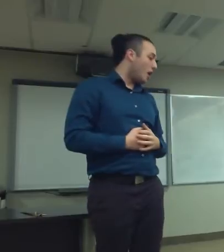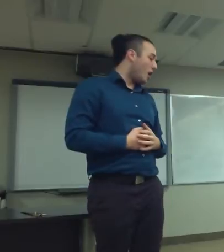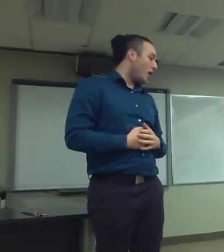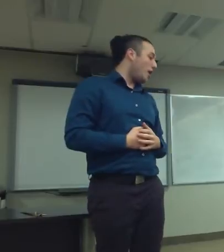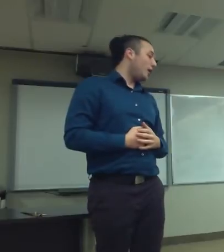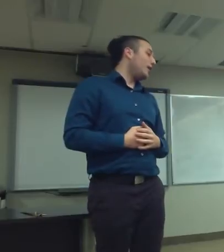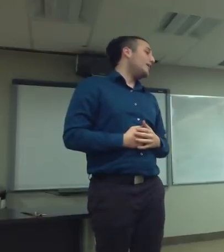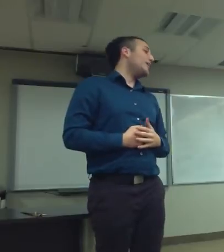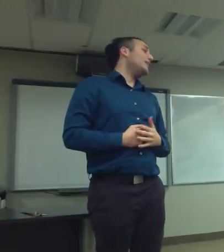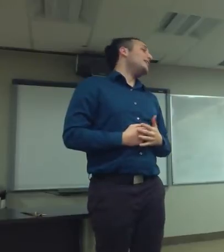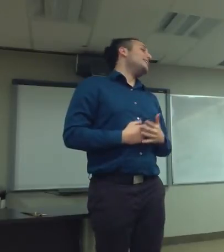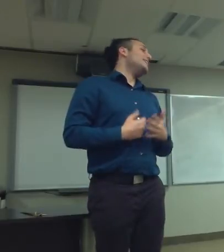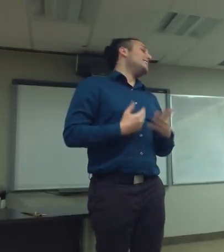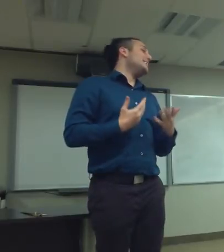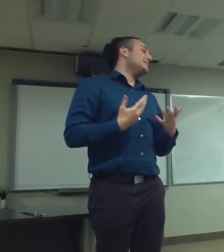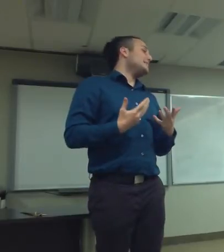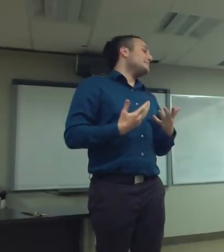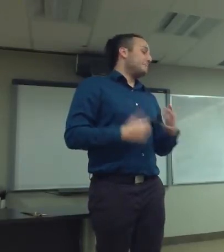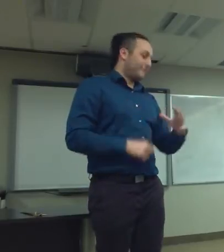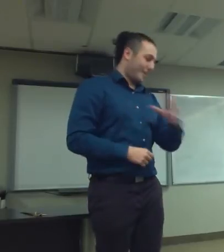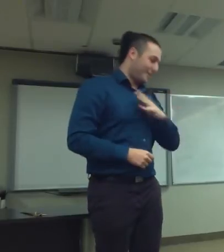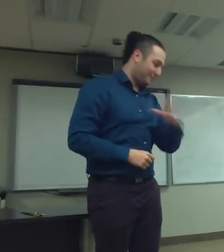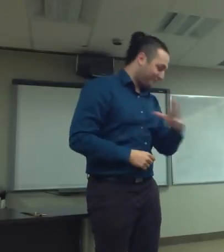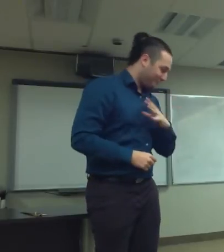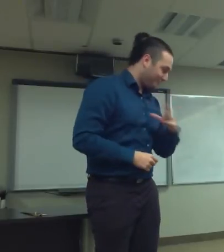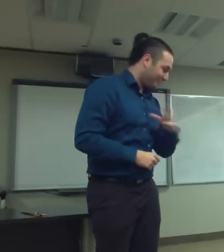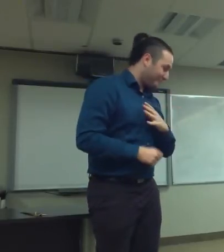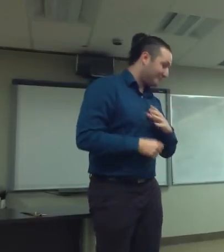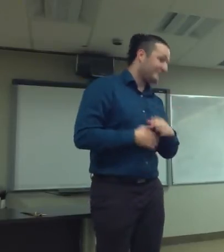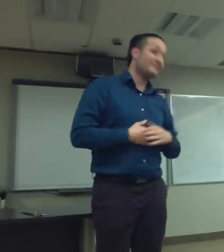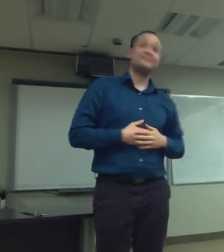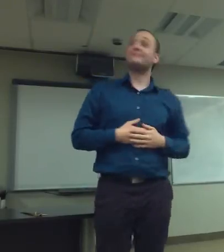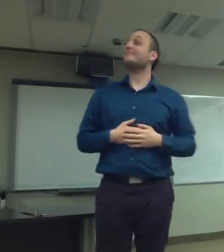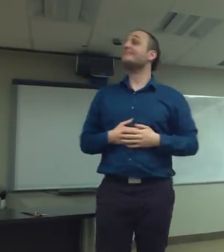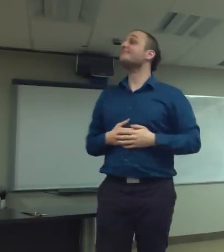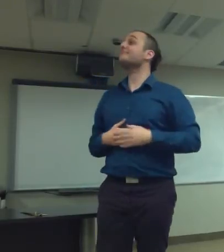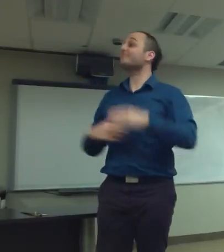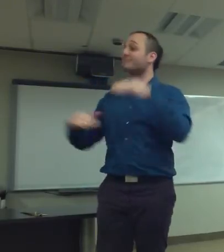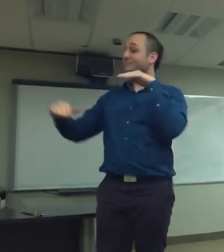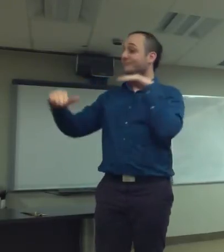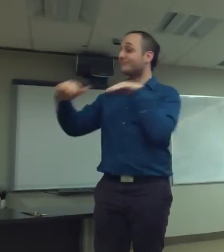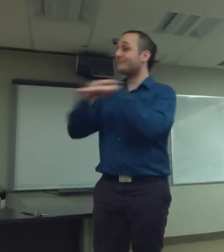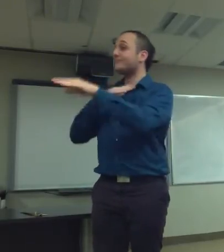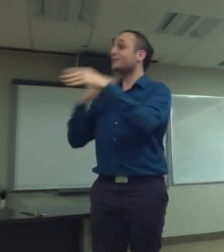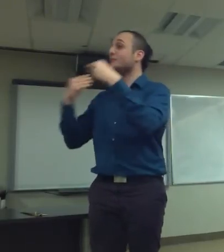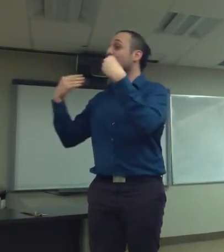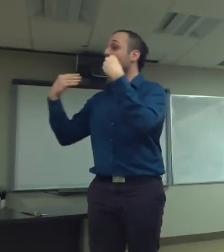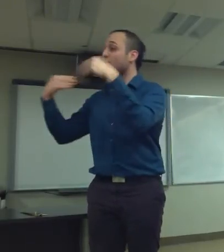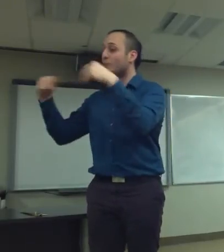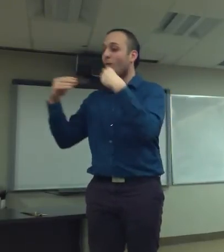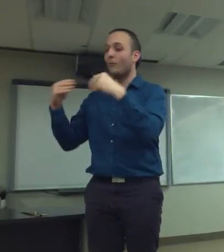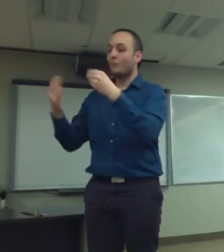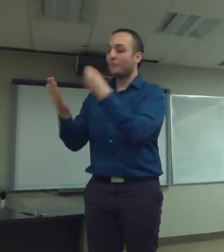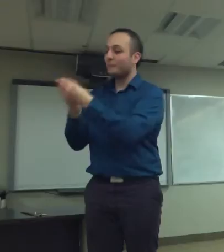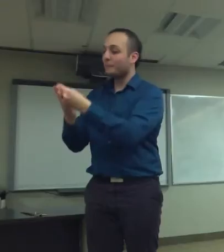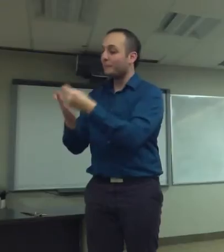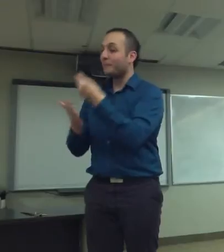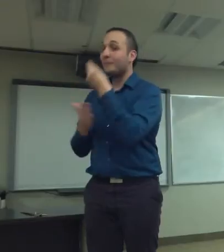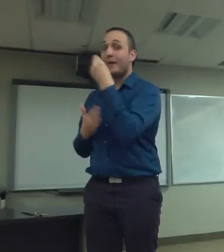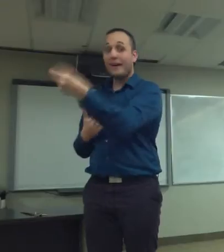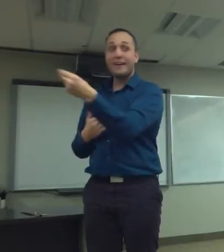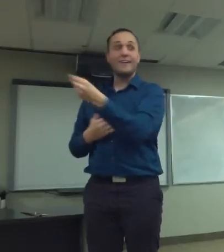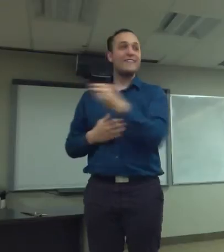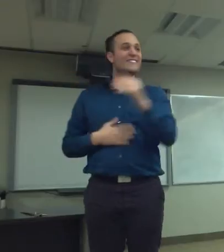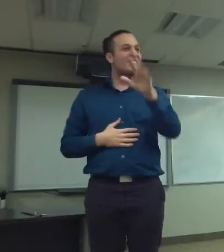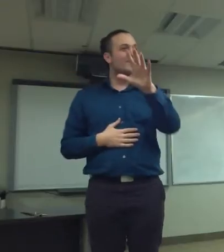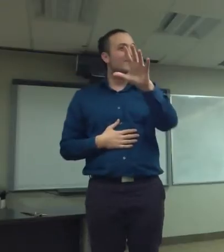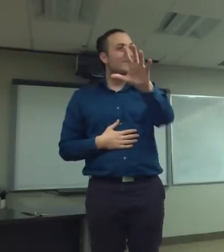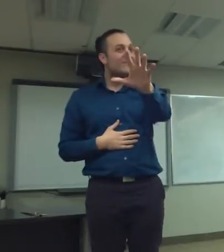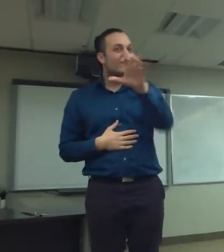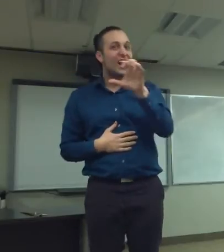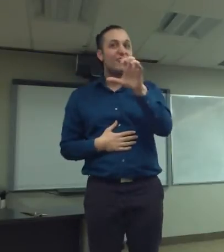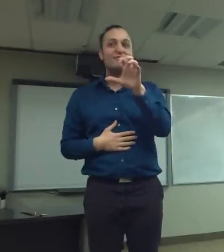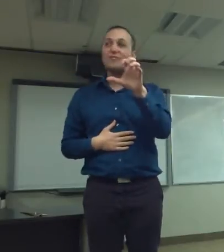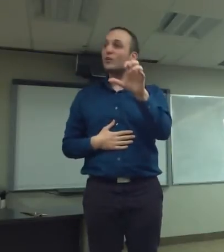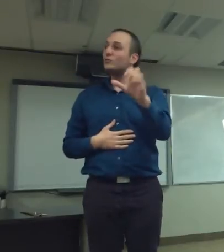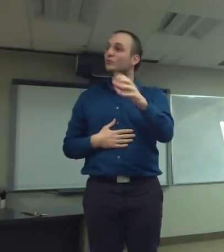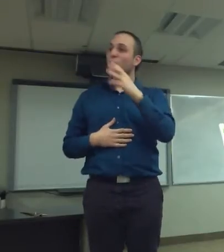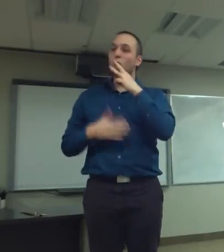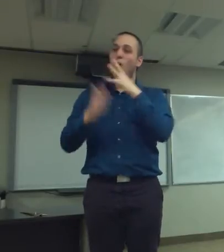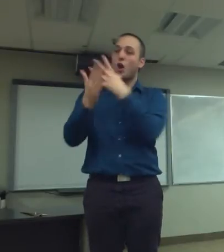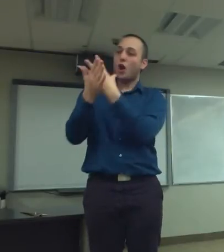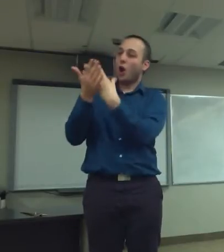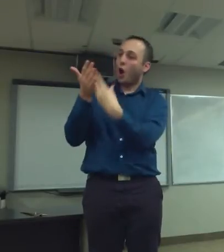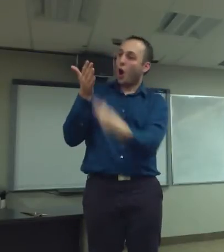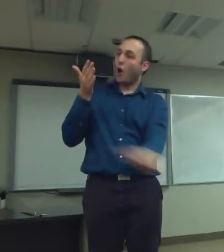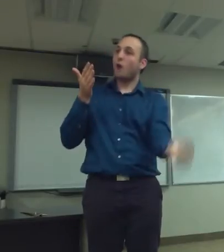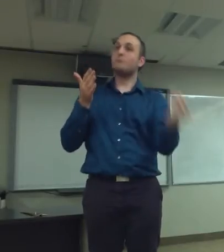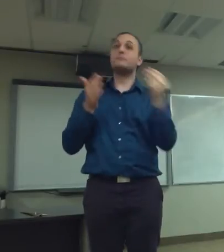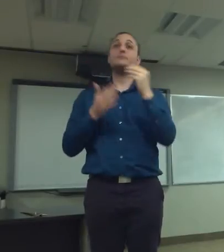Well, said her mother, all right. So her mother went out and got Bridget 500 washable